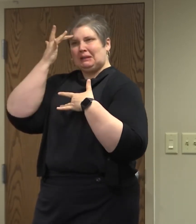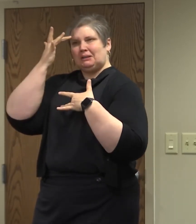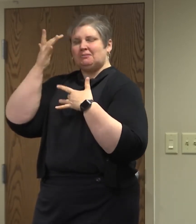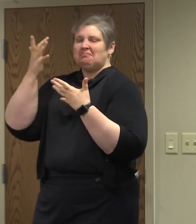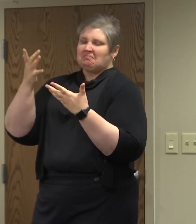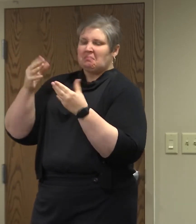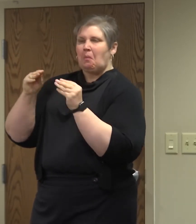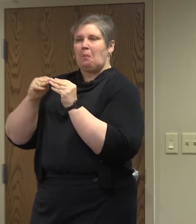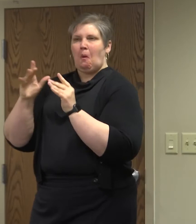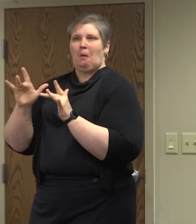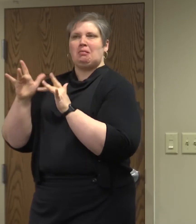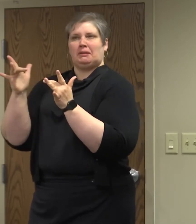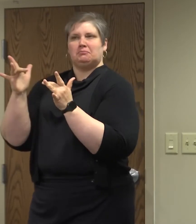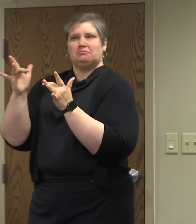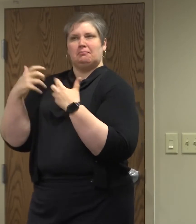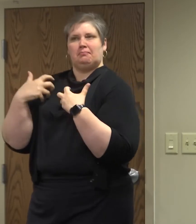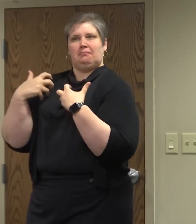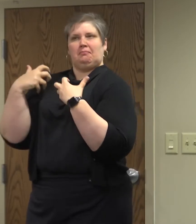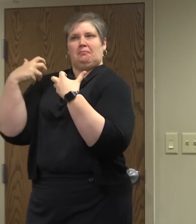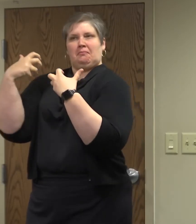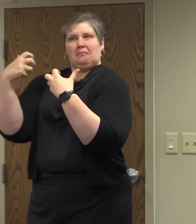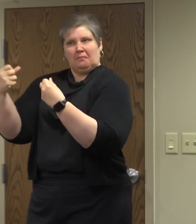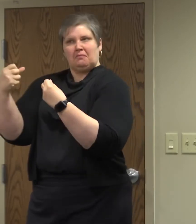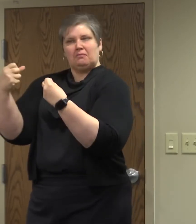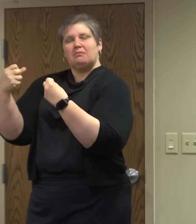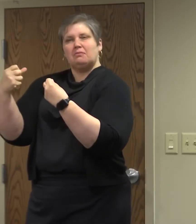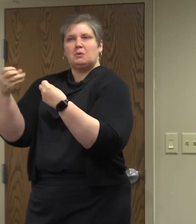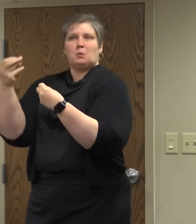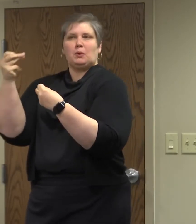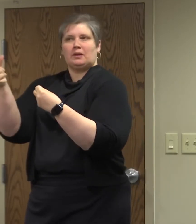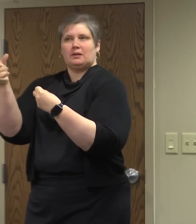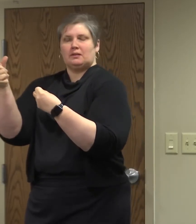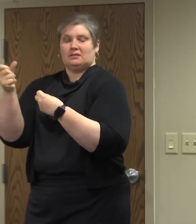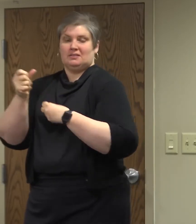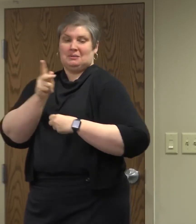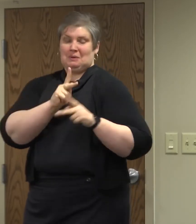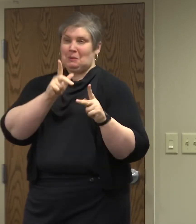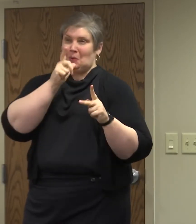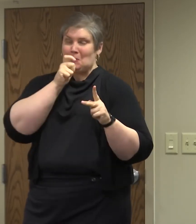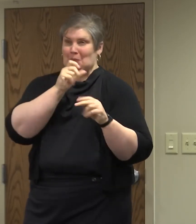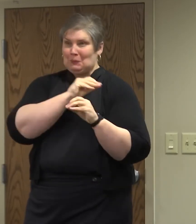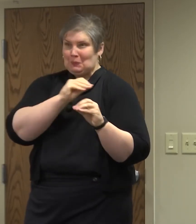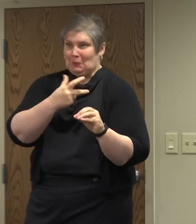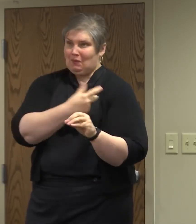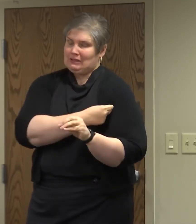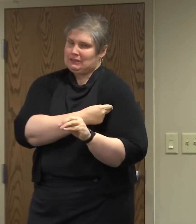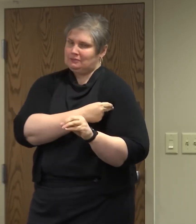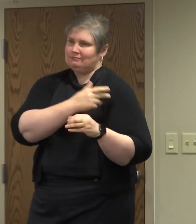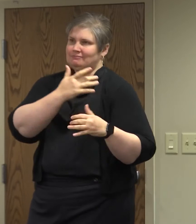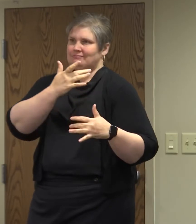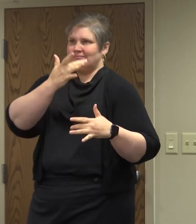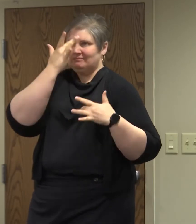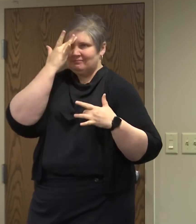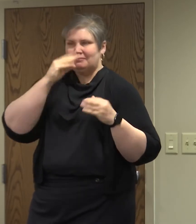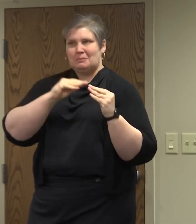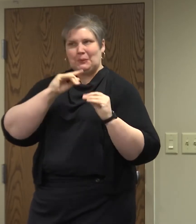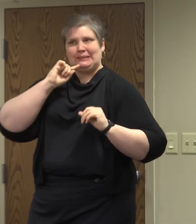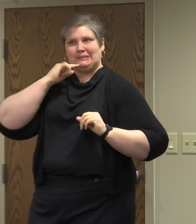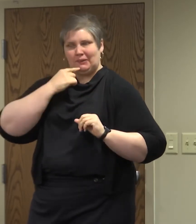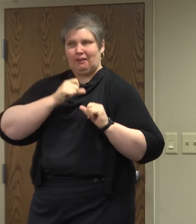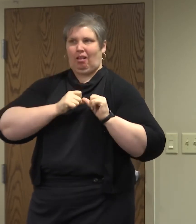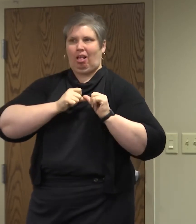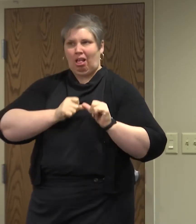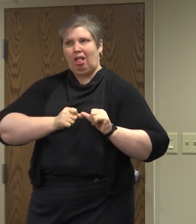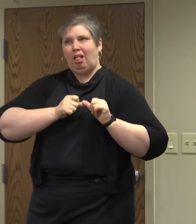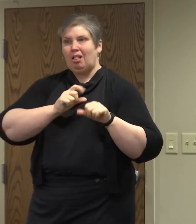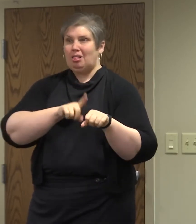he recovered fairly quickly and is now regaining his strength at home. So it's a great story, and it's great that the chairman was able to speak out on